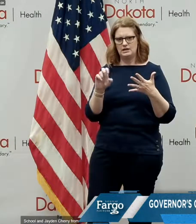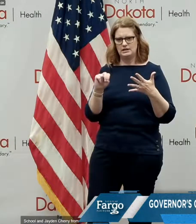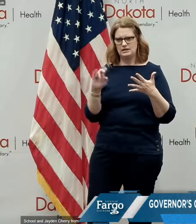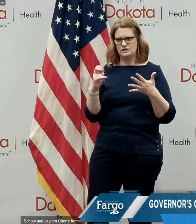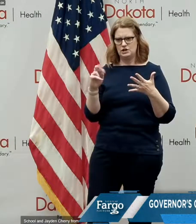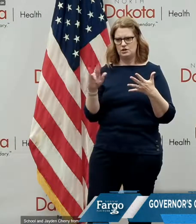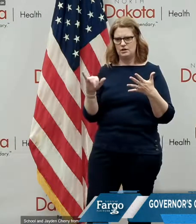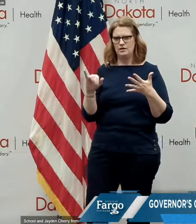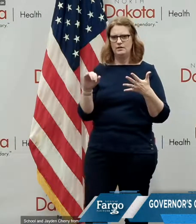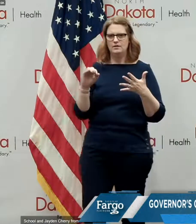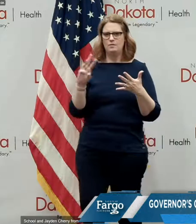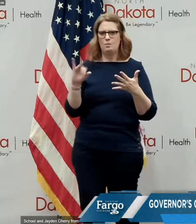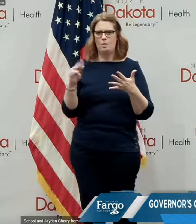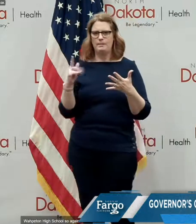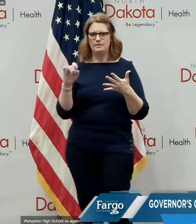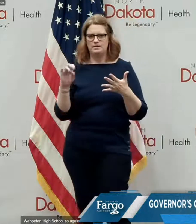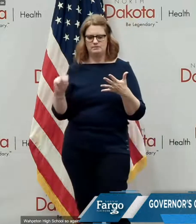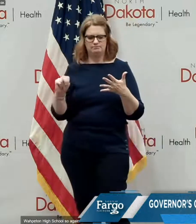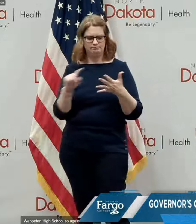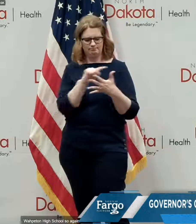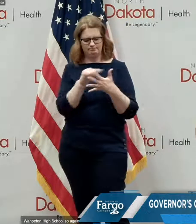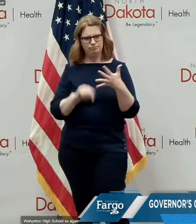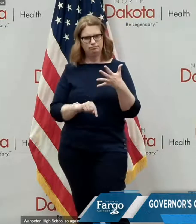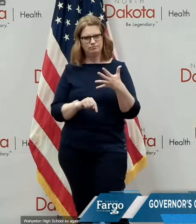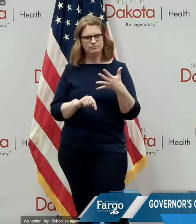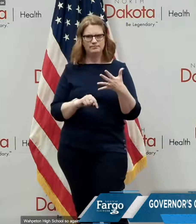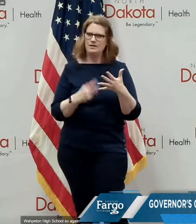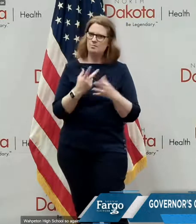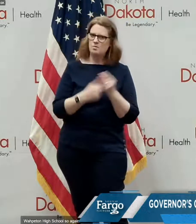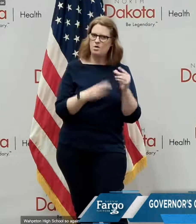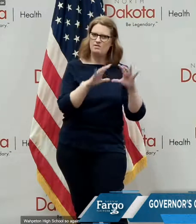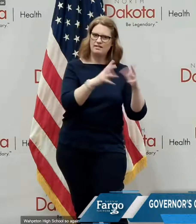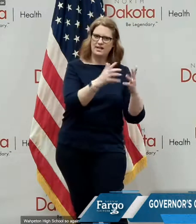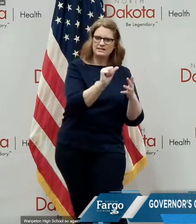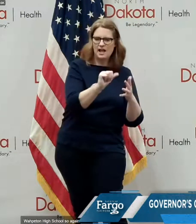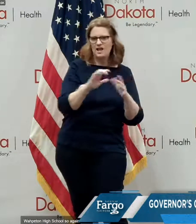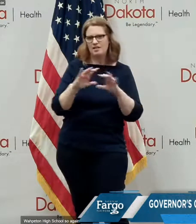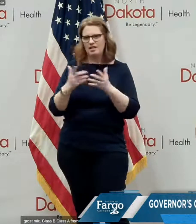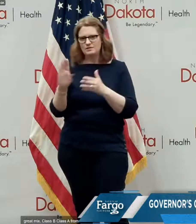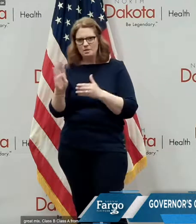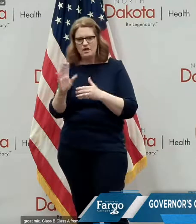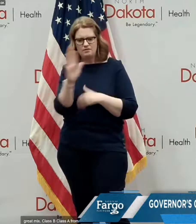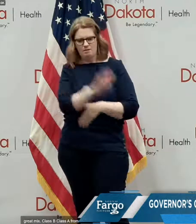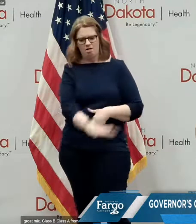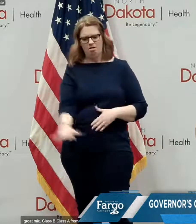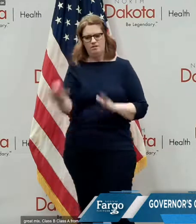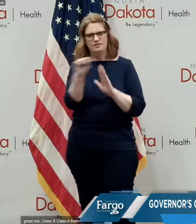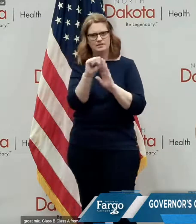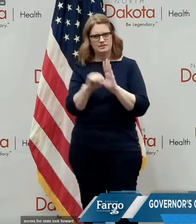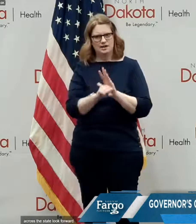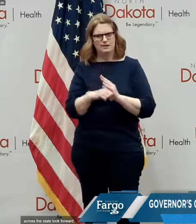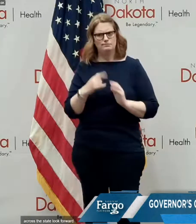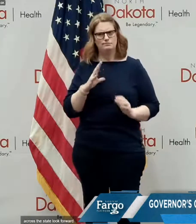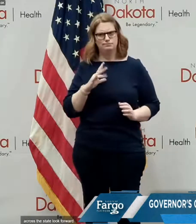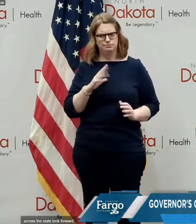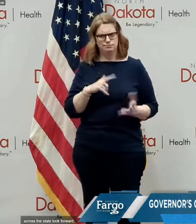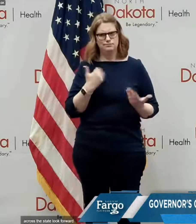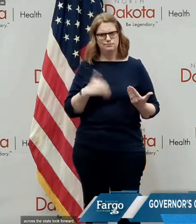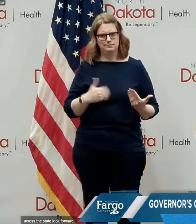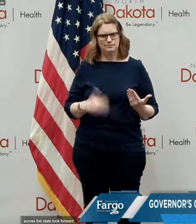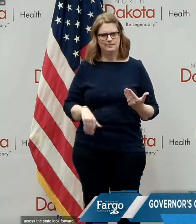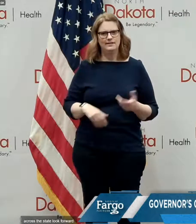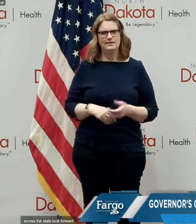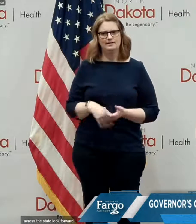again, great mix of Class B, Class A from across the state. Look forward to hearing your remarks. And